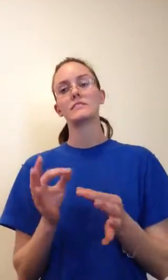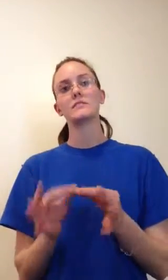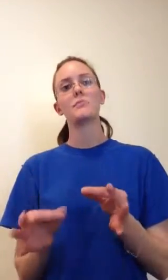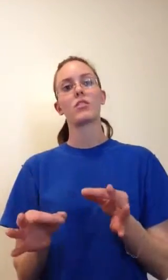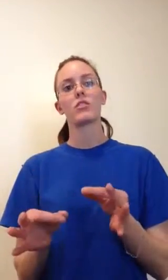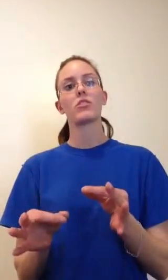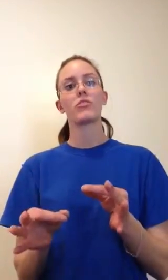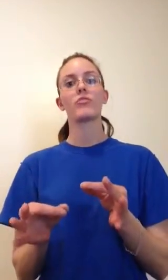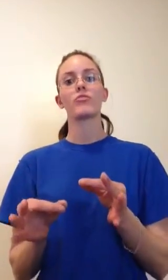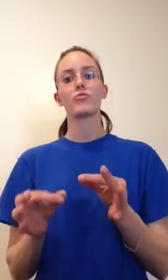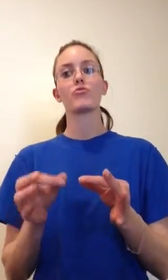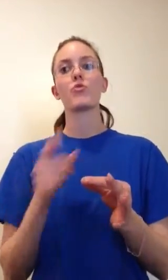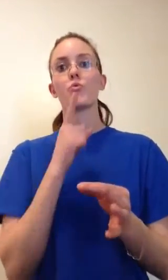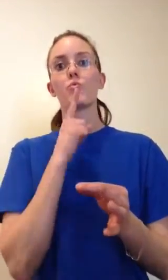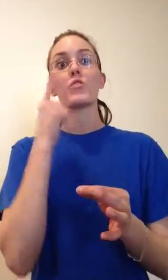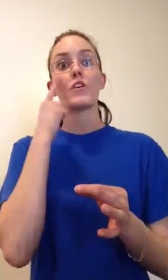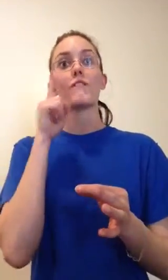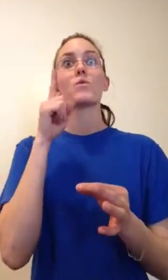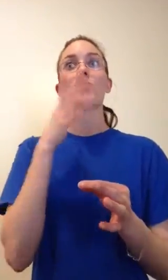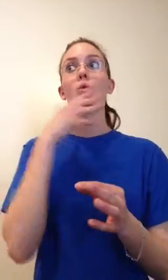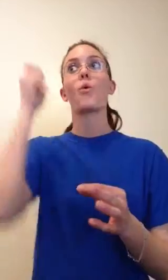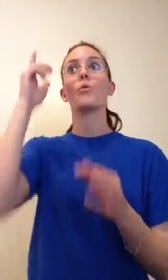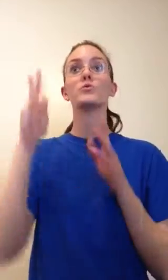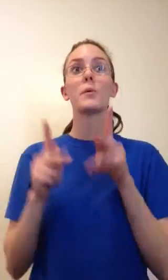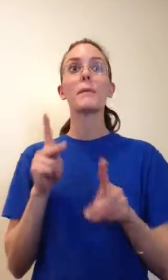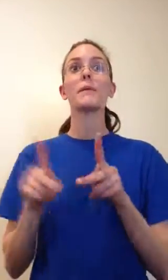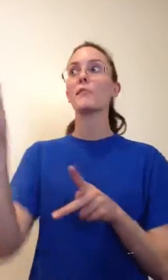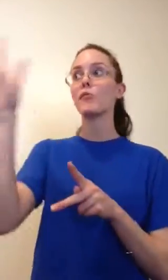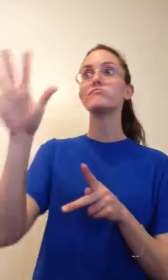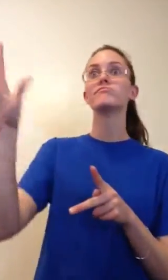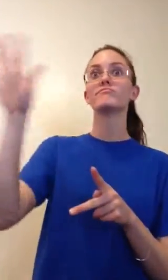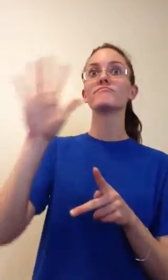Especially for the older crowd, you don't want to make it too complicated. You want to make